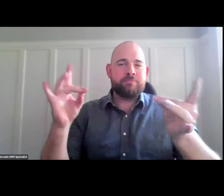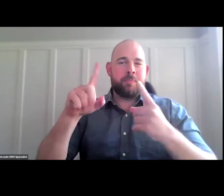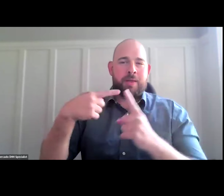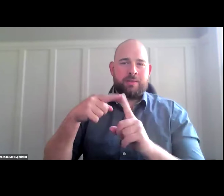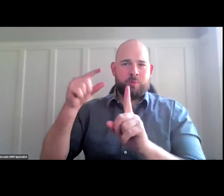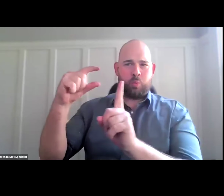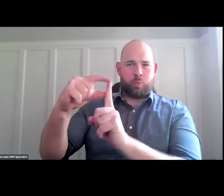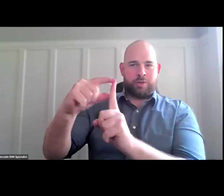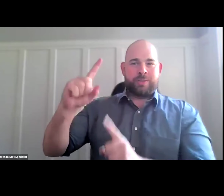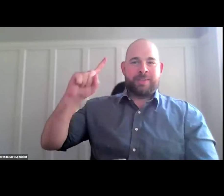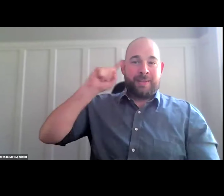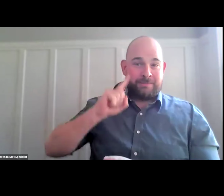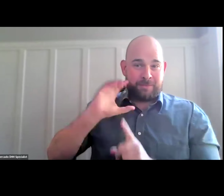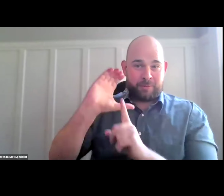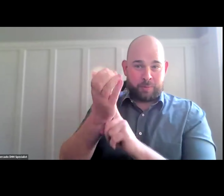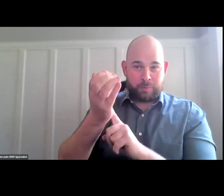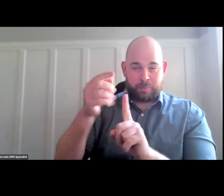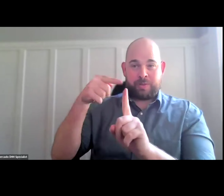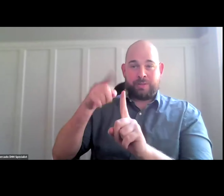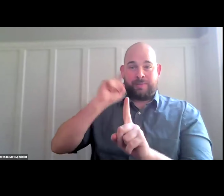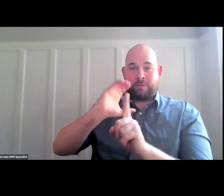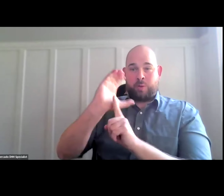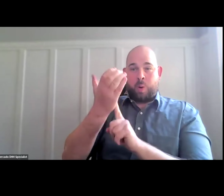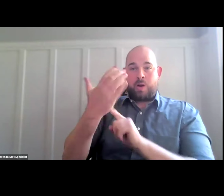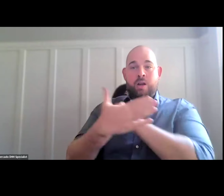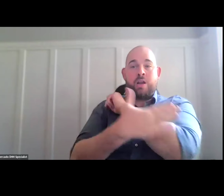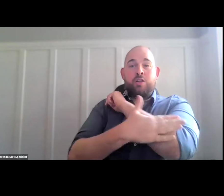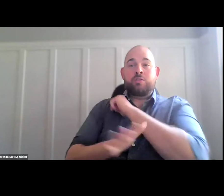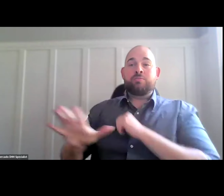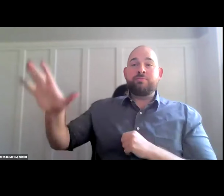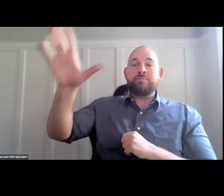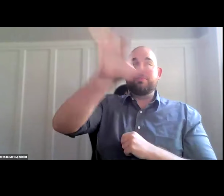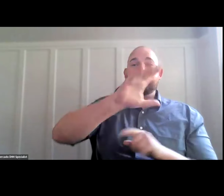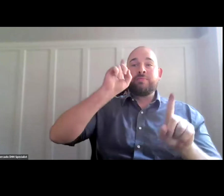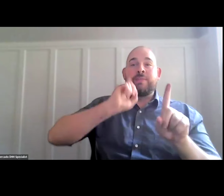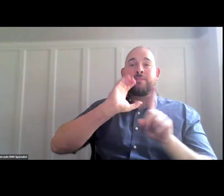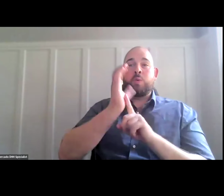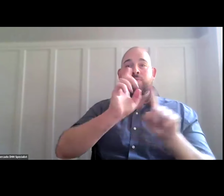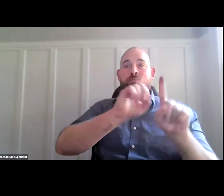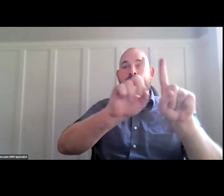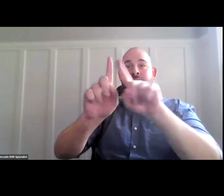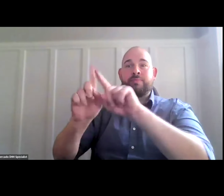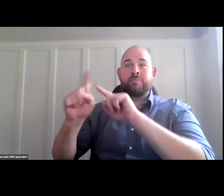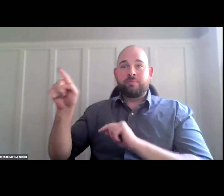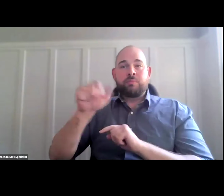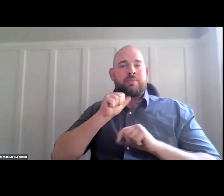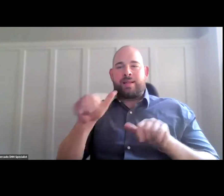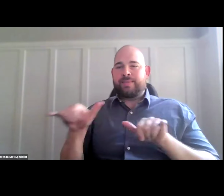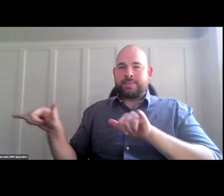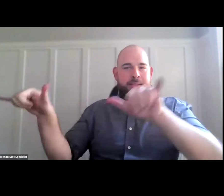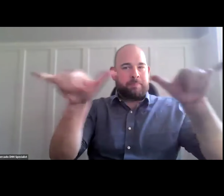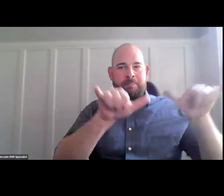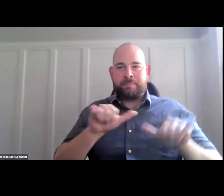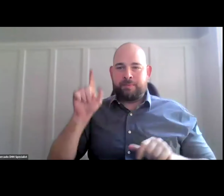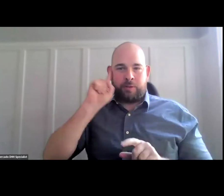of mine, and I thought it was a good reminder and thought it could be our topic for the week. So, deaf culture, of course, there are deaf people all over